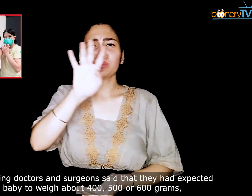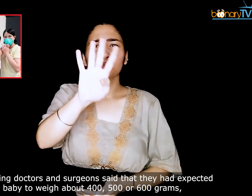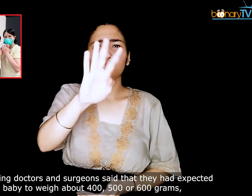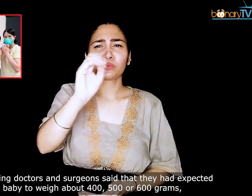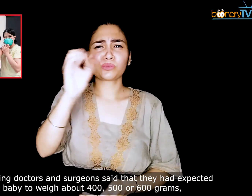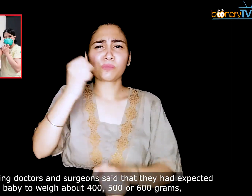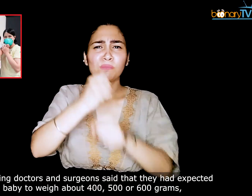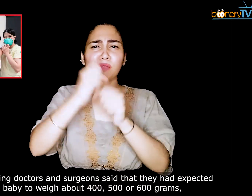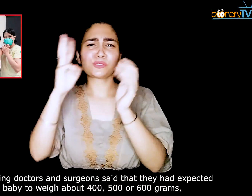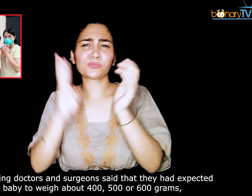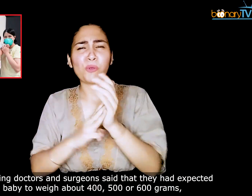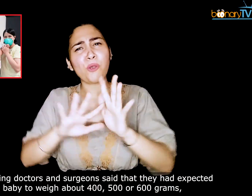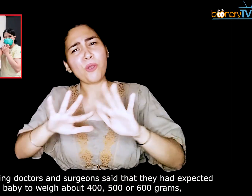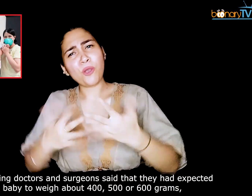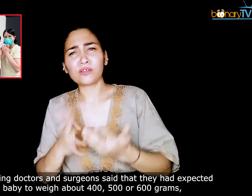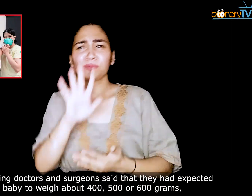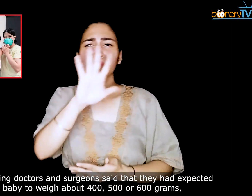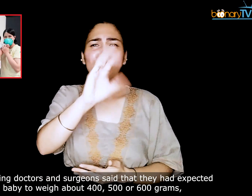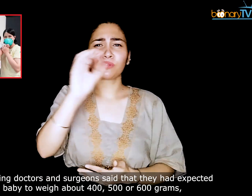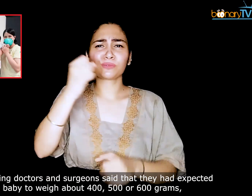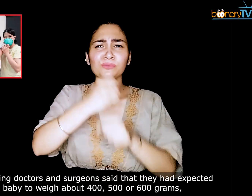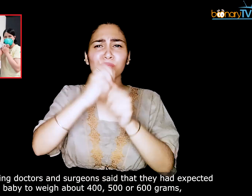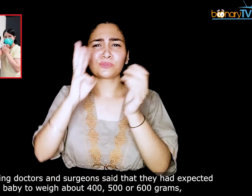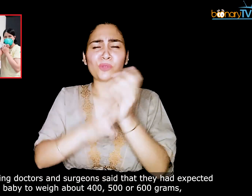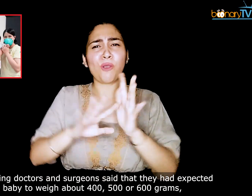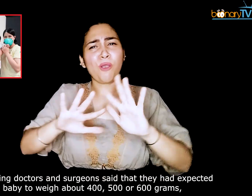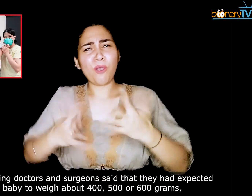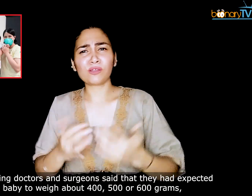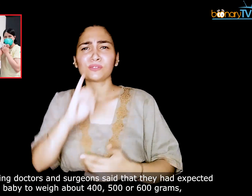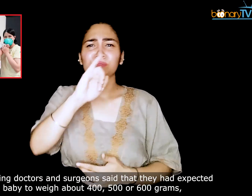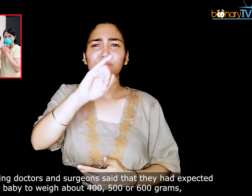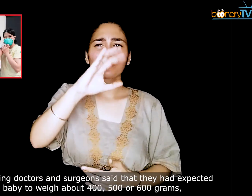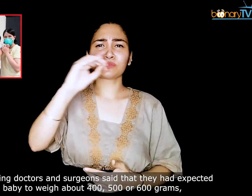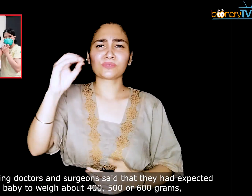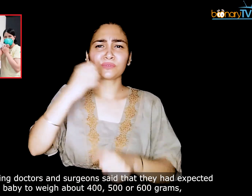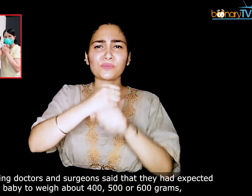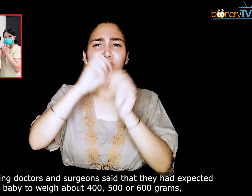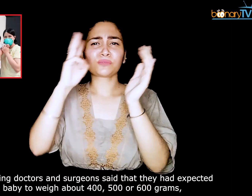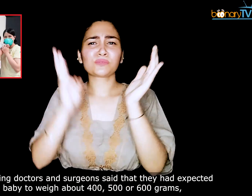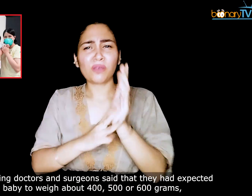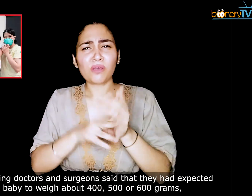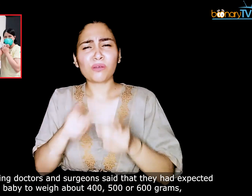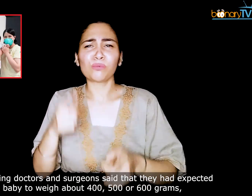to weigh about 400, 500 or 600 grams.